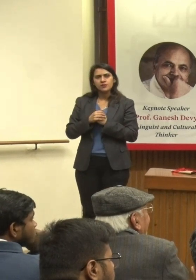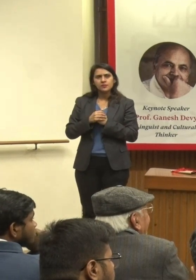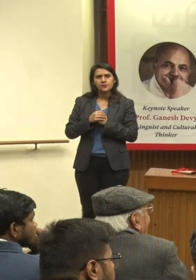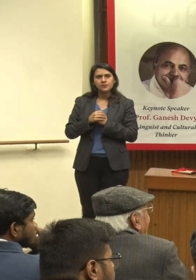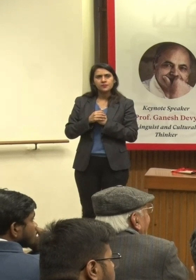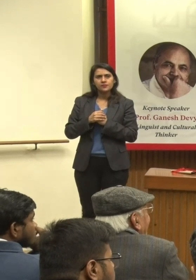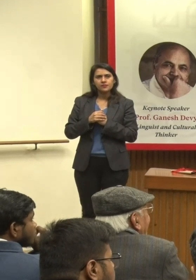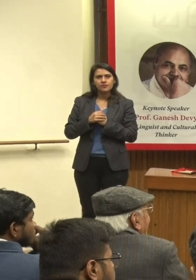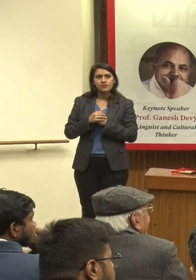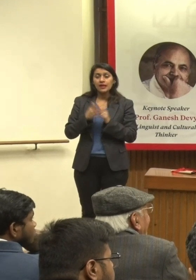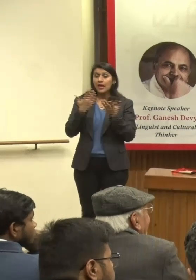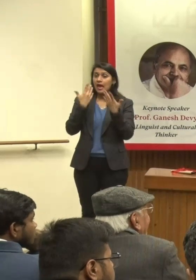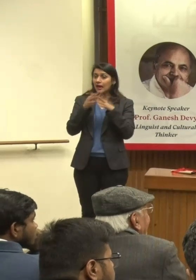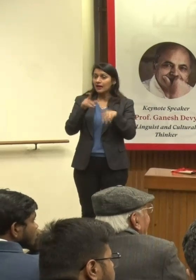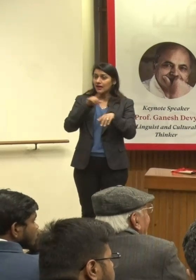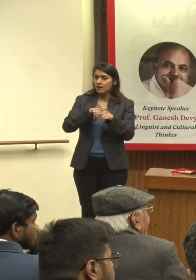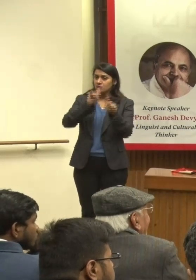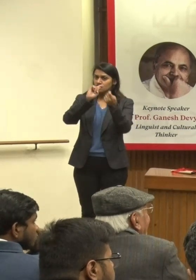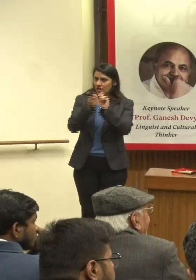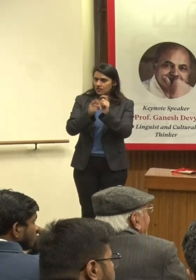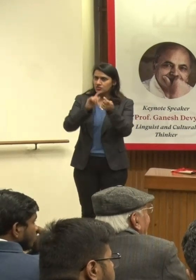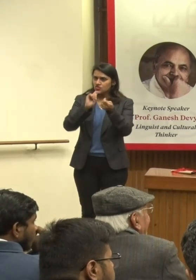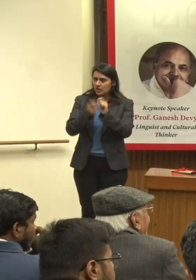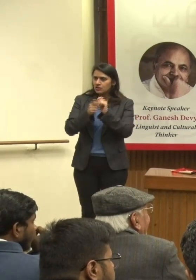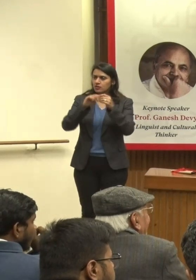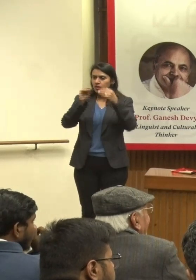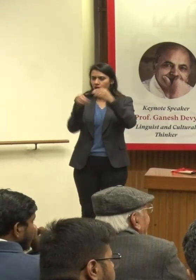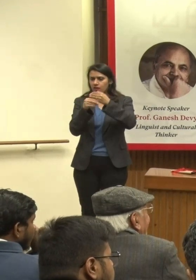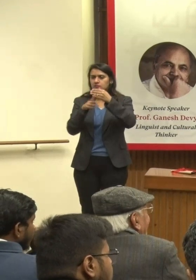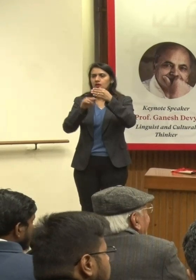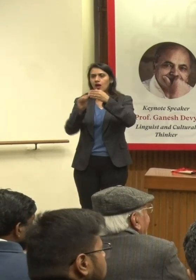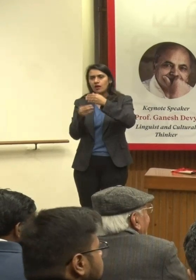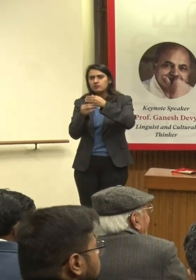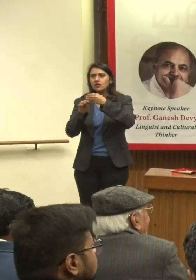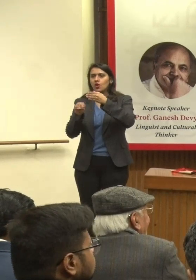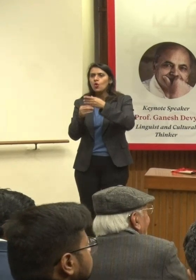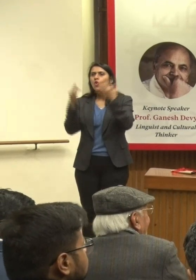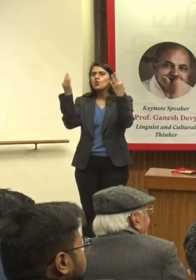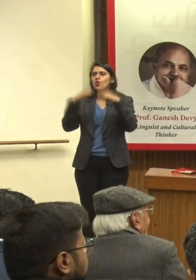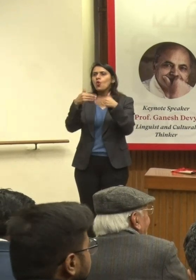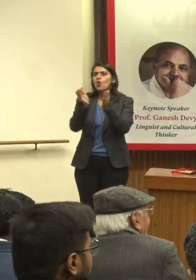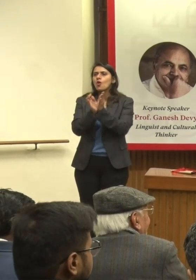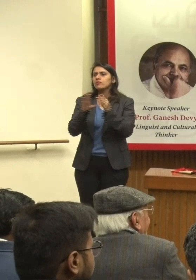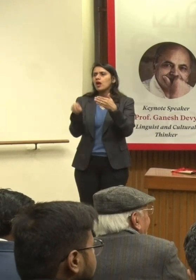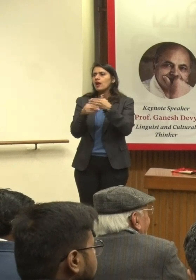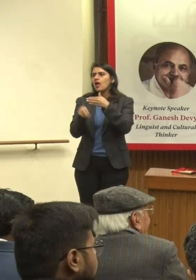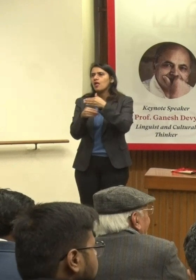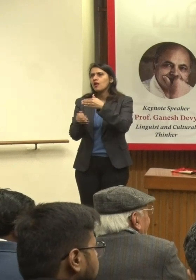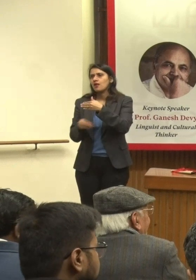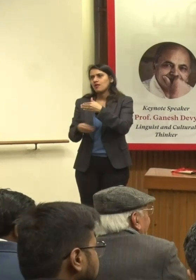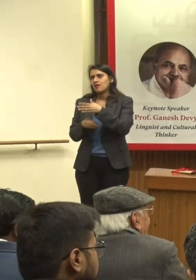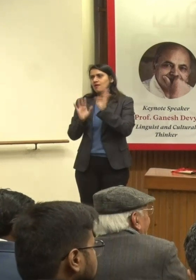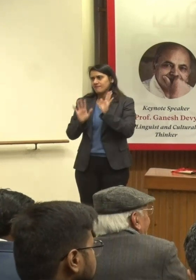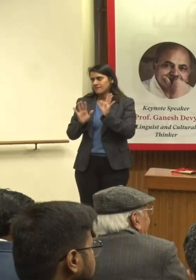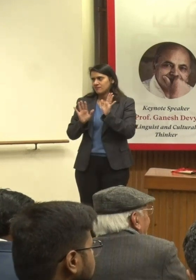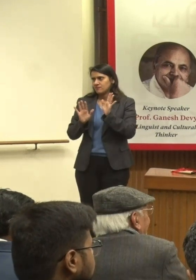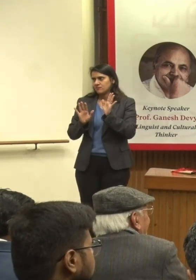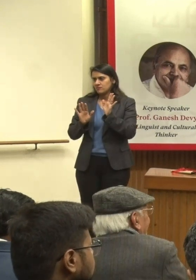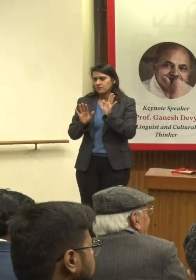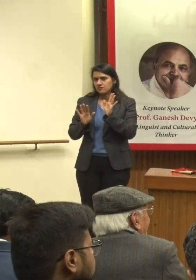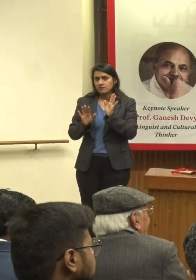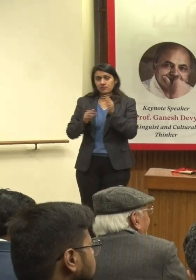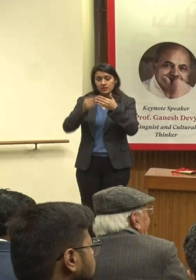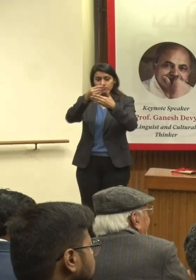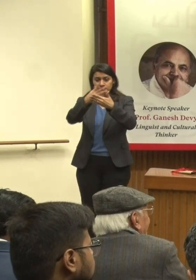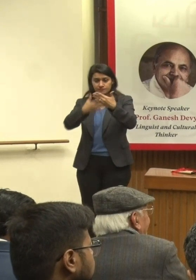And every amendment saw addition of new communities and the extension of the